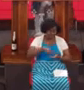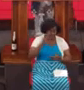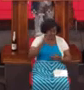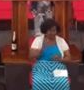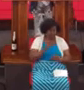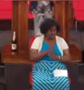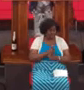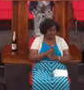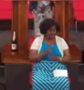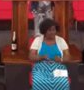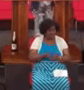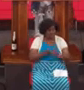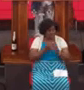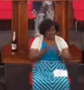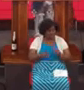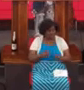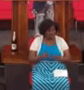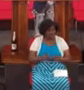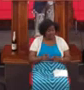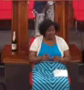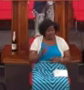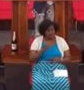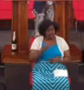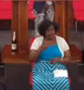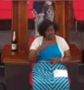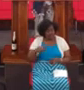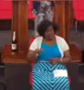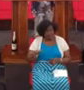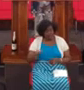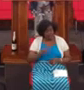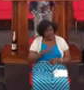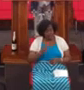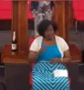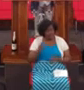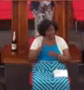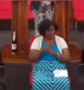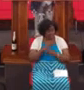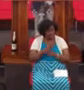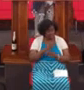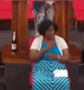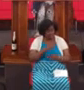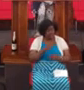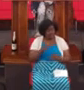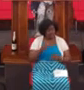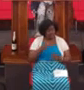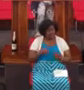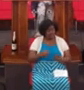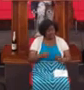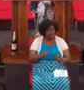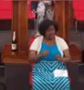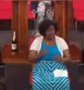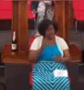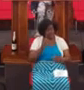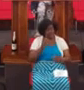human beings. The Pharisees, during Jesus' ministry, was constantly trying to trap